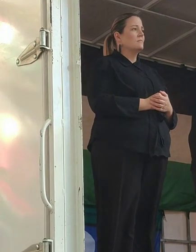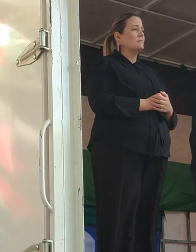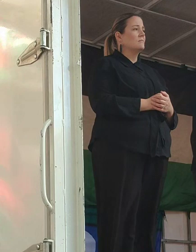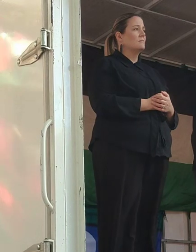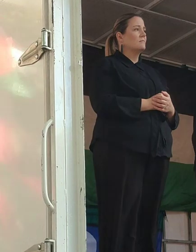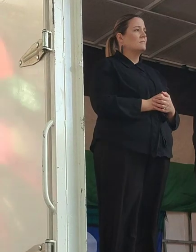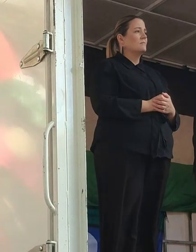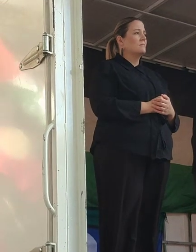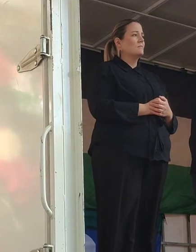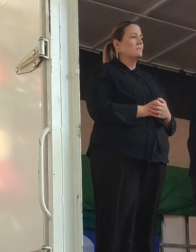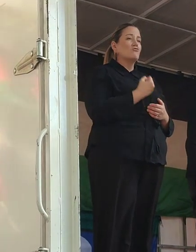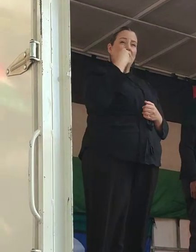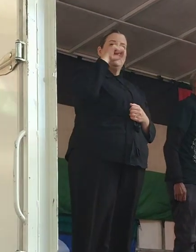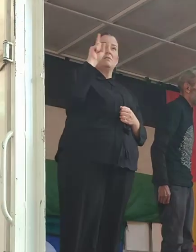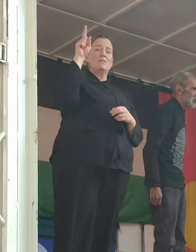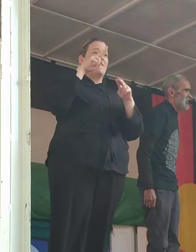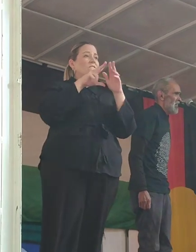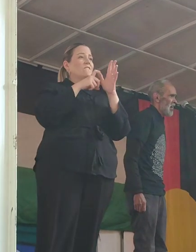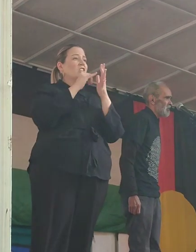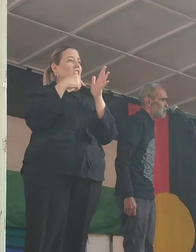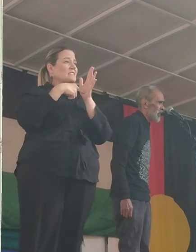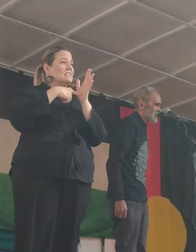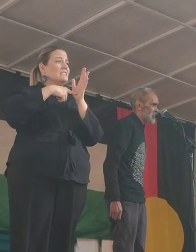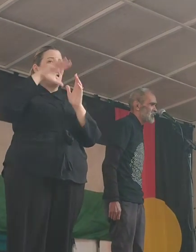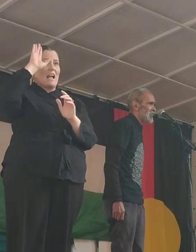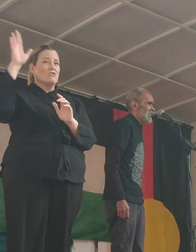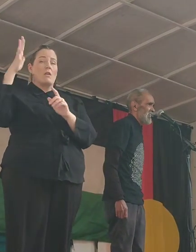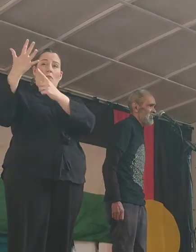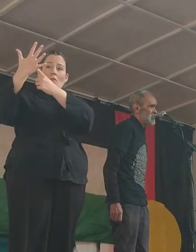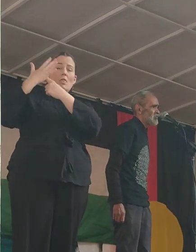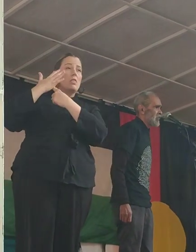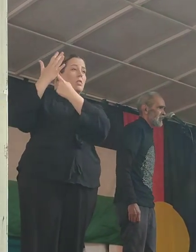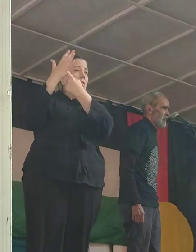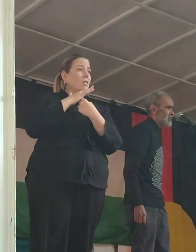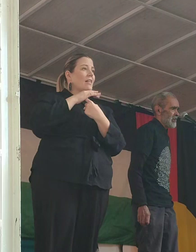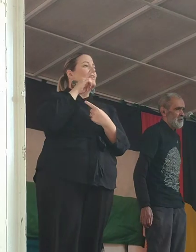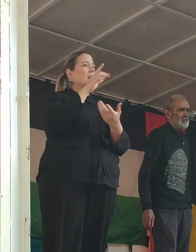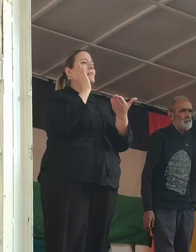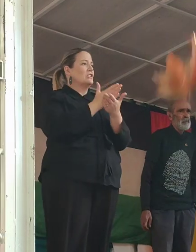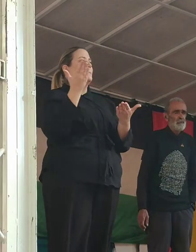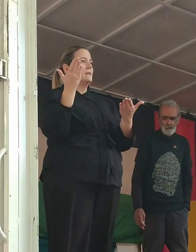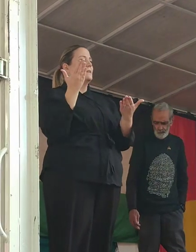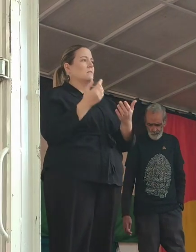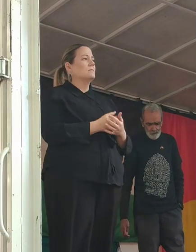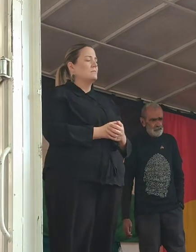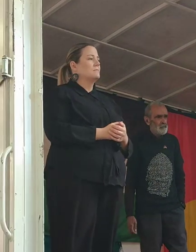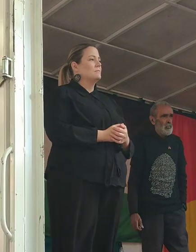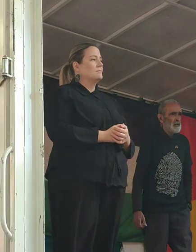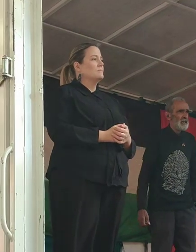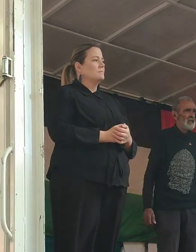against a fascist nation of oppressors is legitimate.